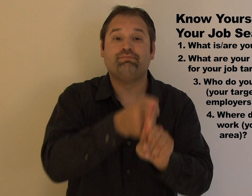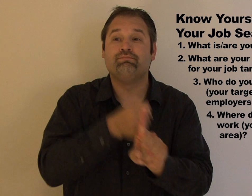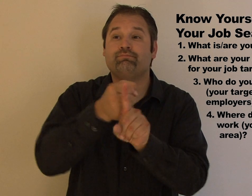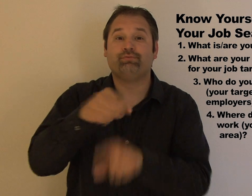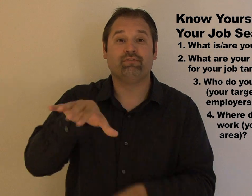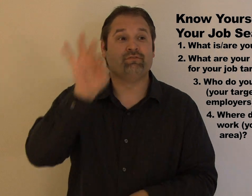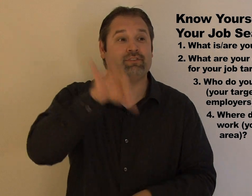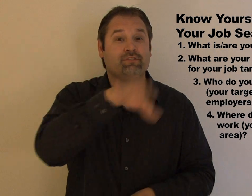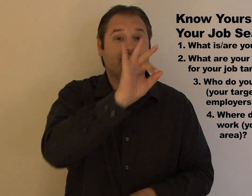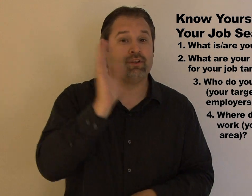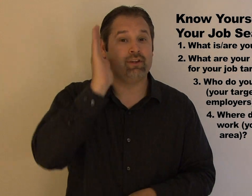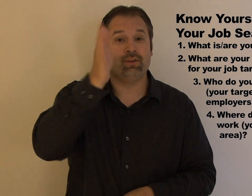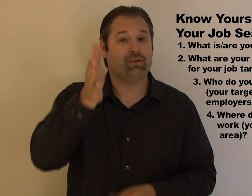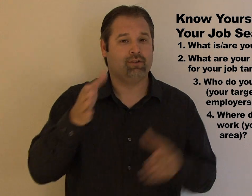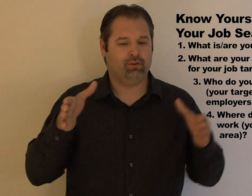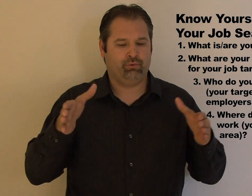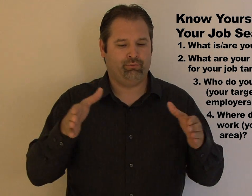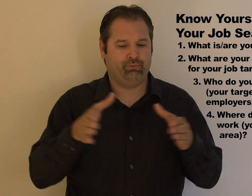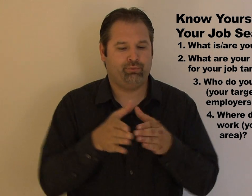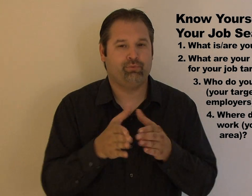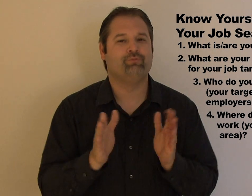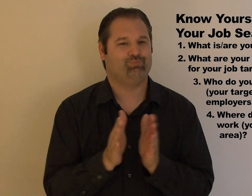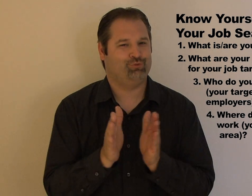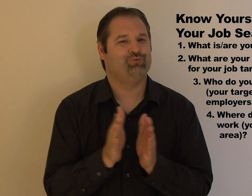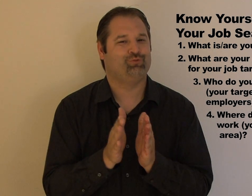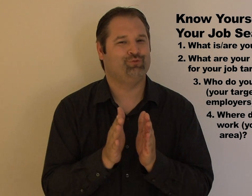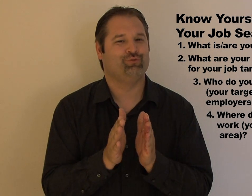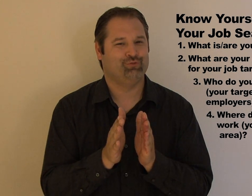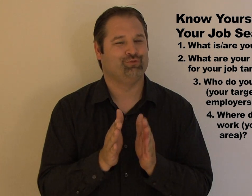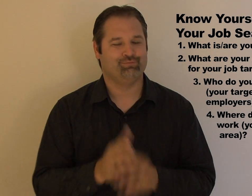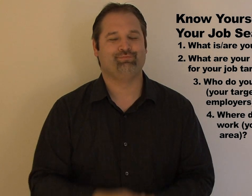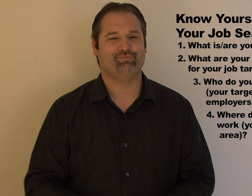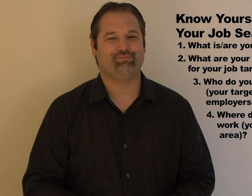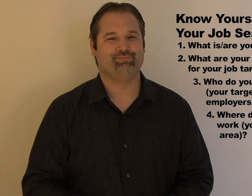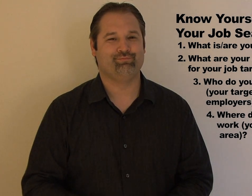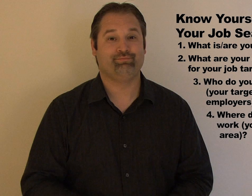Don't limit how far you are willing to go to work because you are limiting your chances of finding a job.